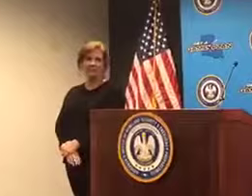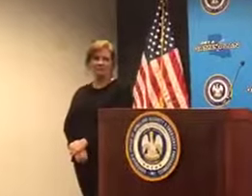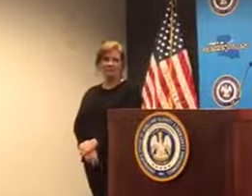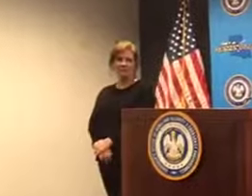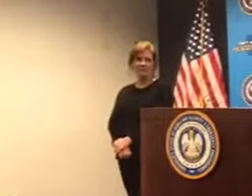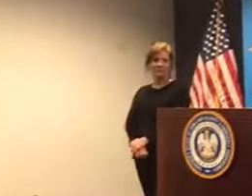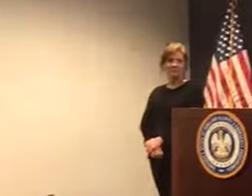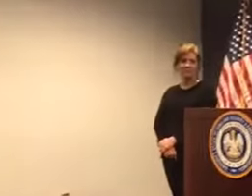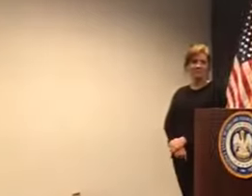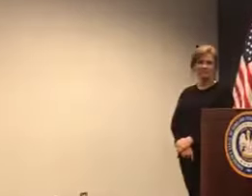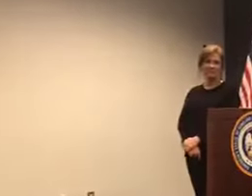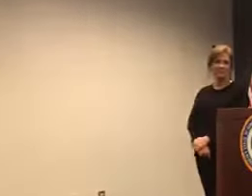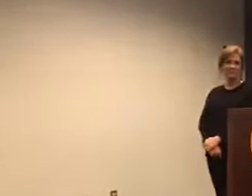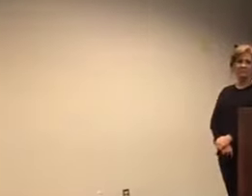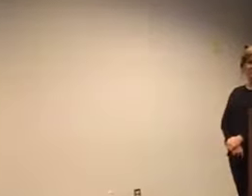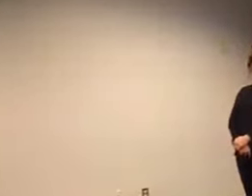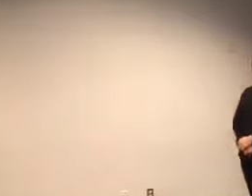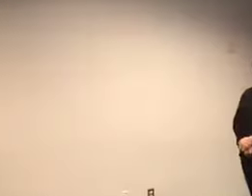Stand down. Smile.